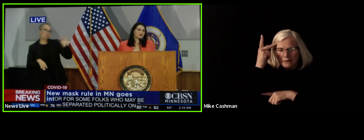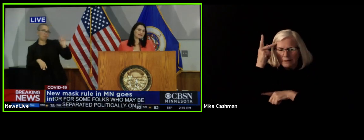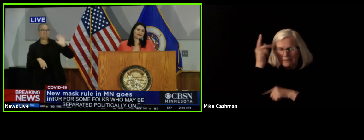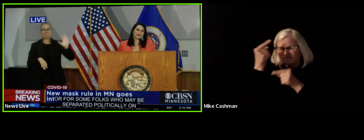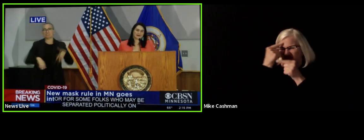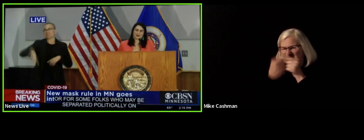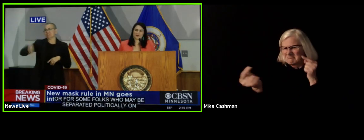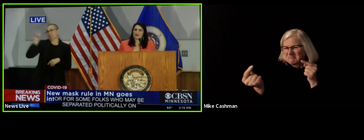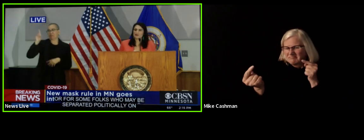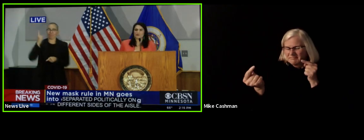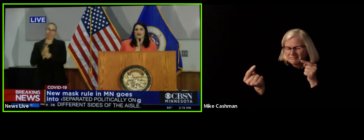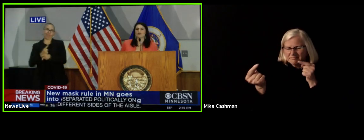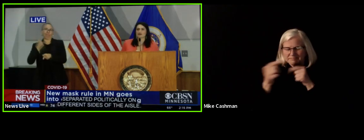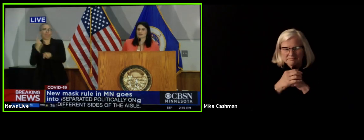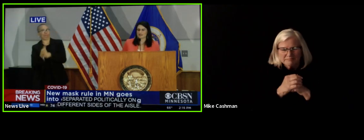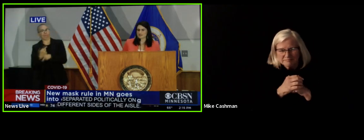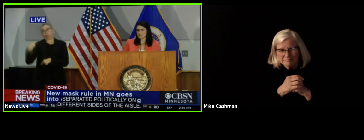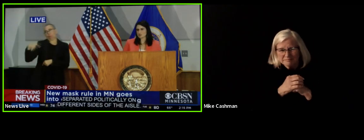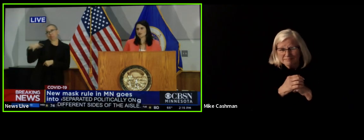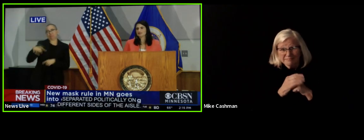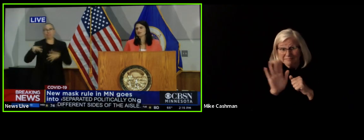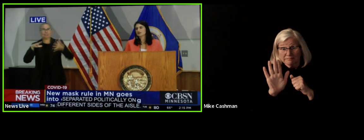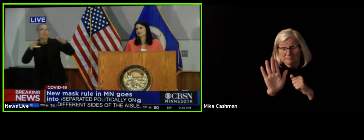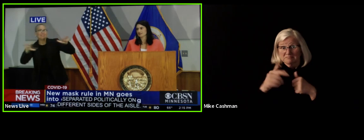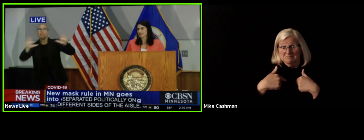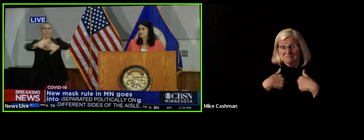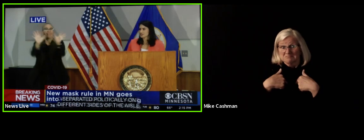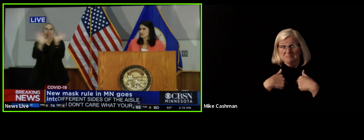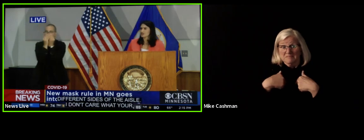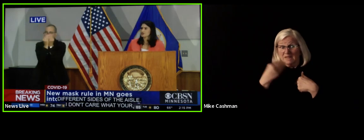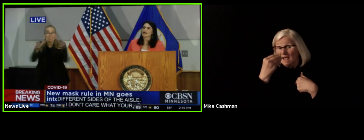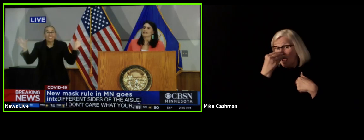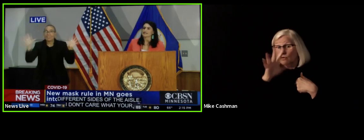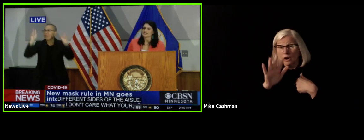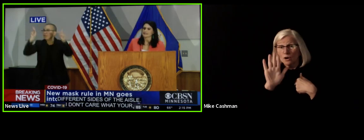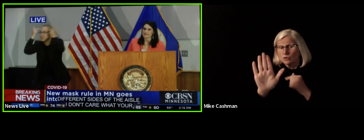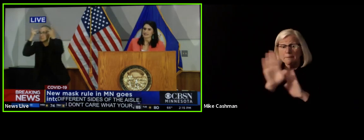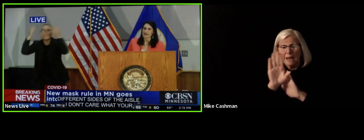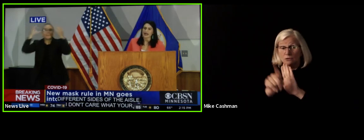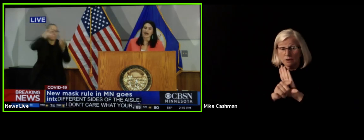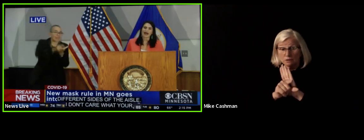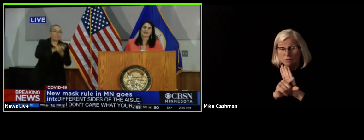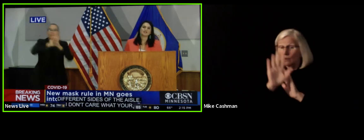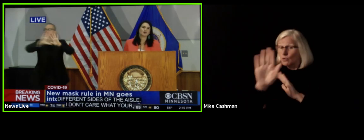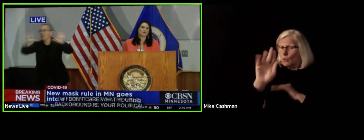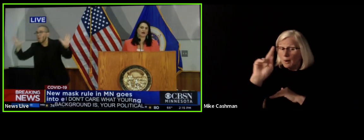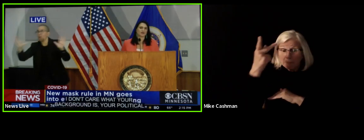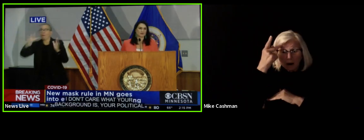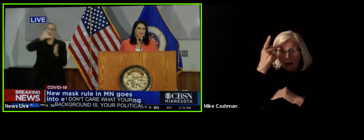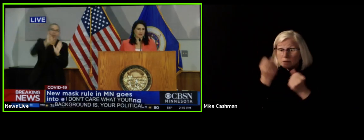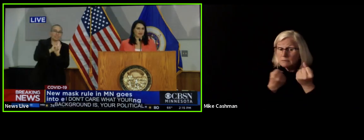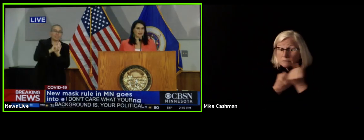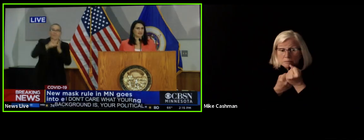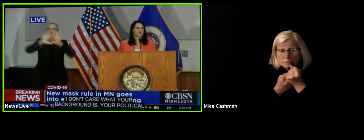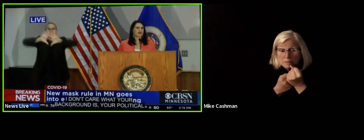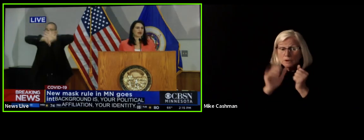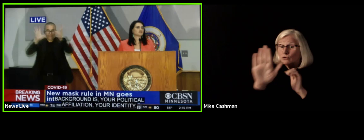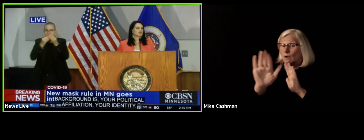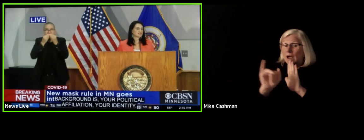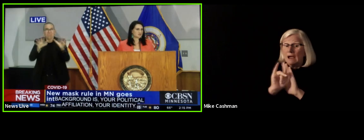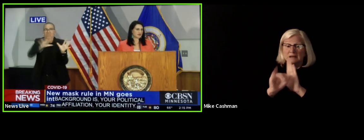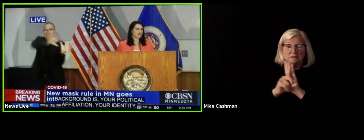I don't care what your background is, your political affiliation, your identity. I don't want your family to